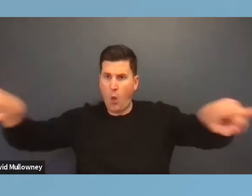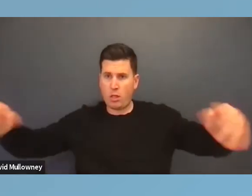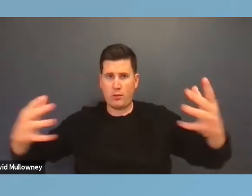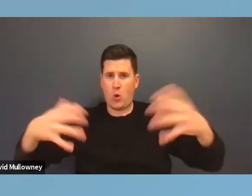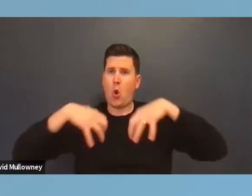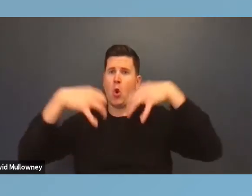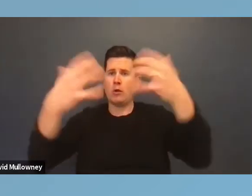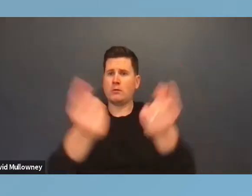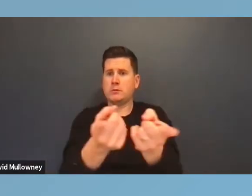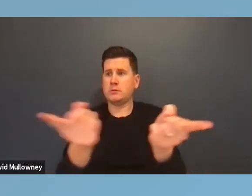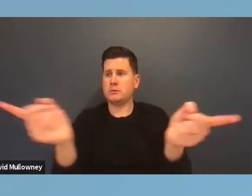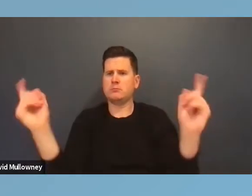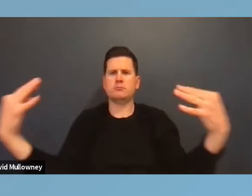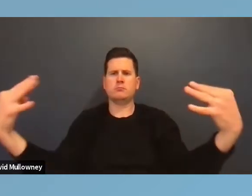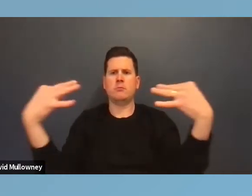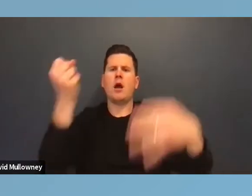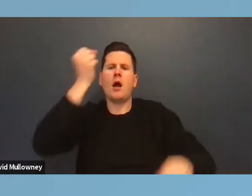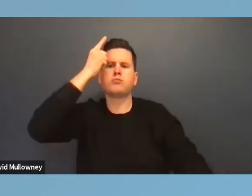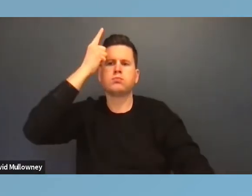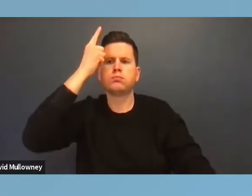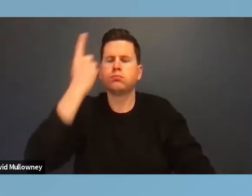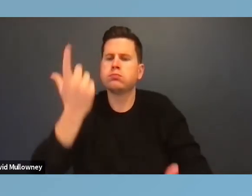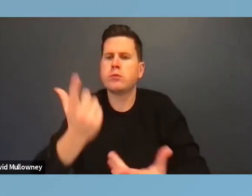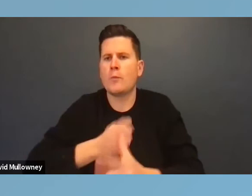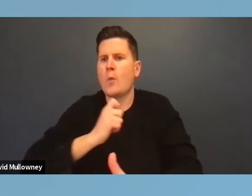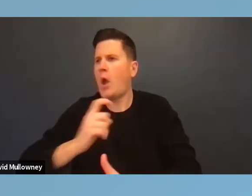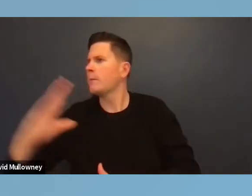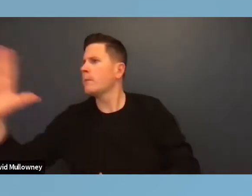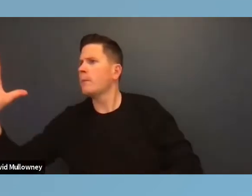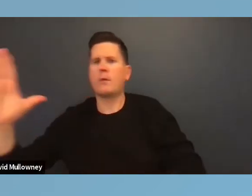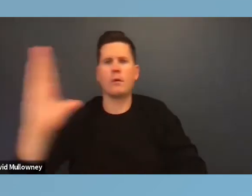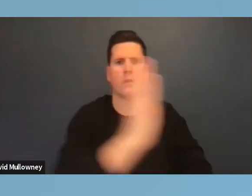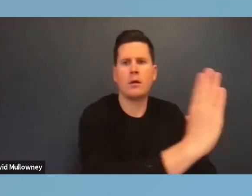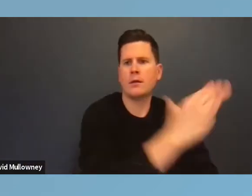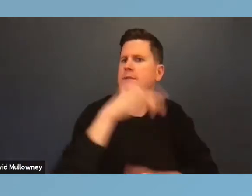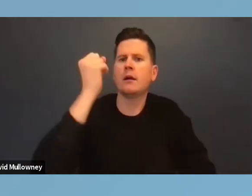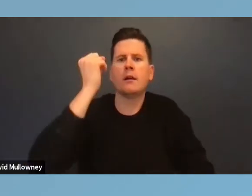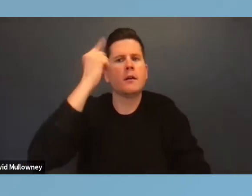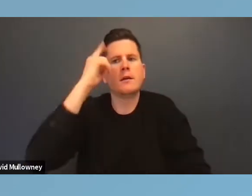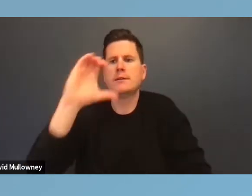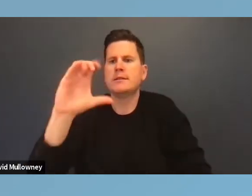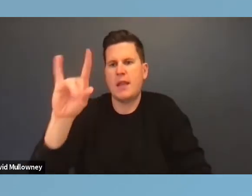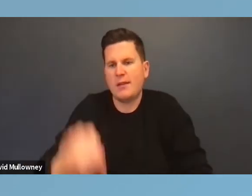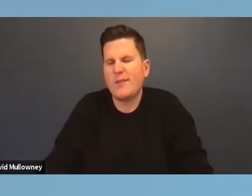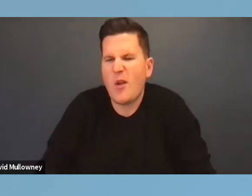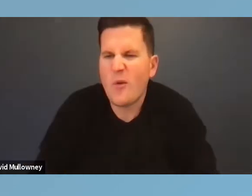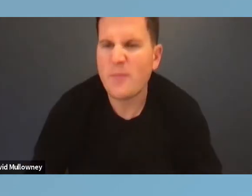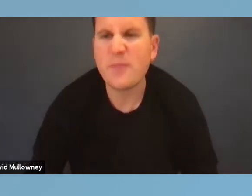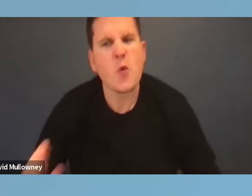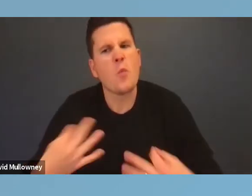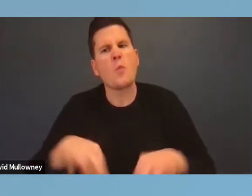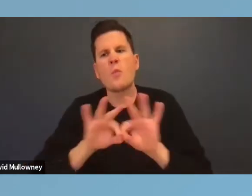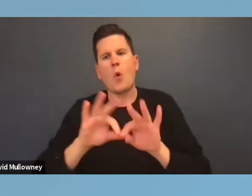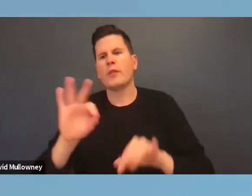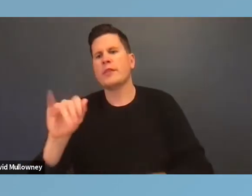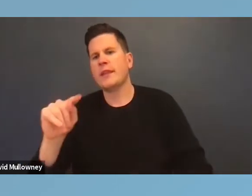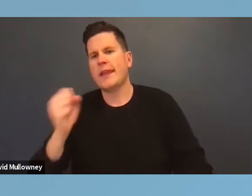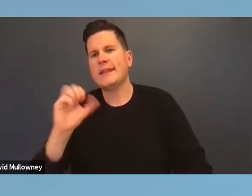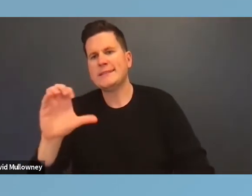matches all of the audience and allows everyone to understand. They understand the entire